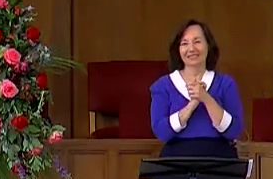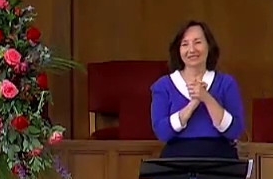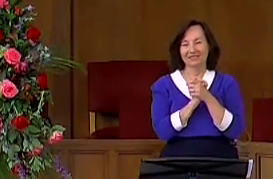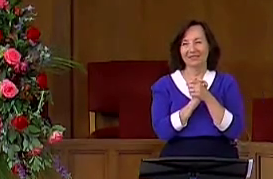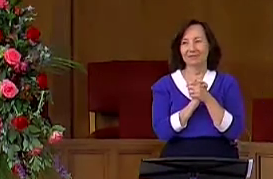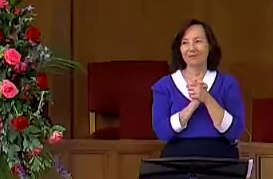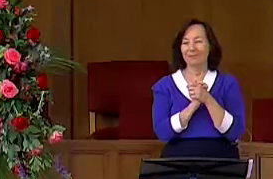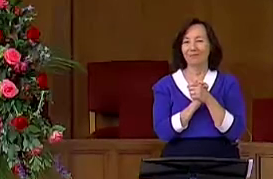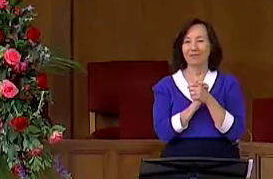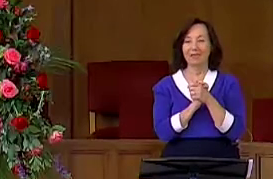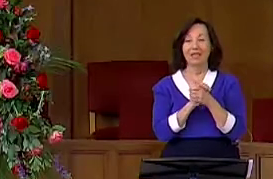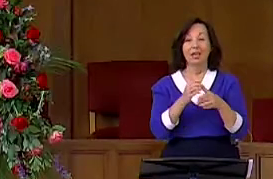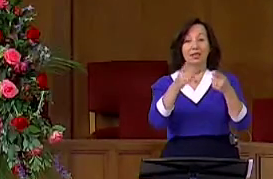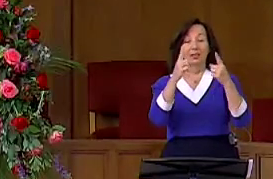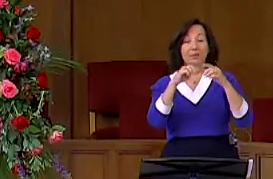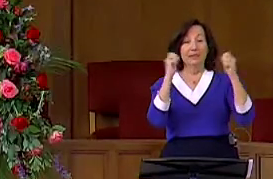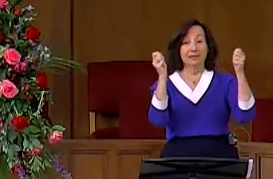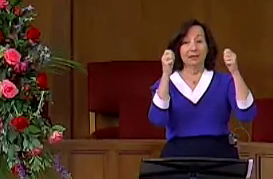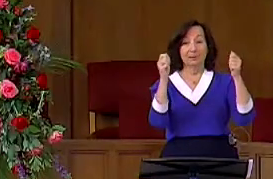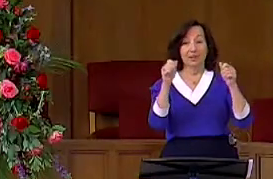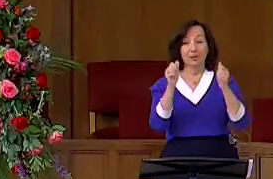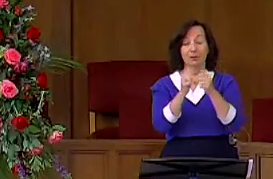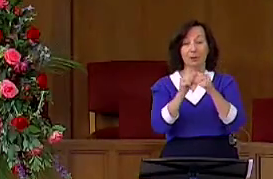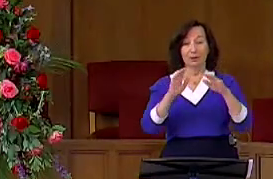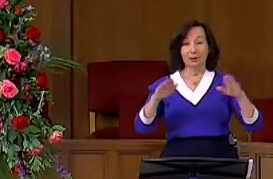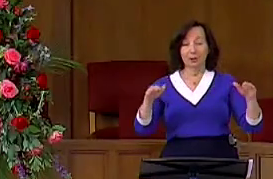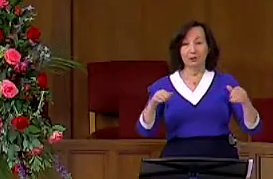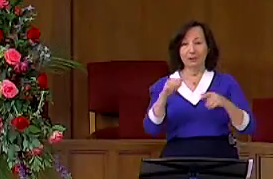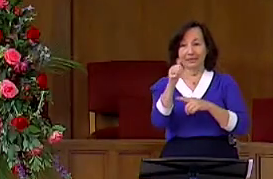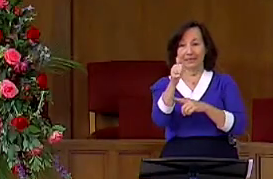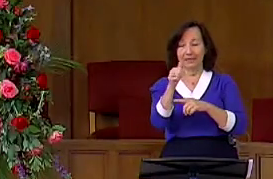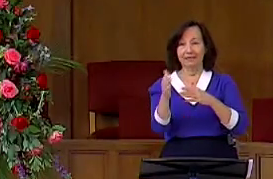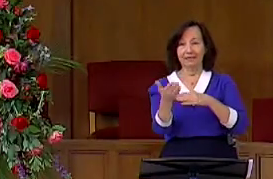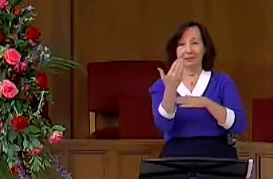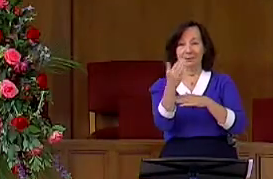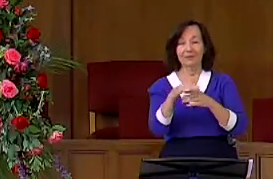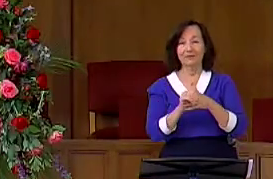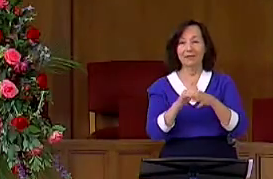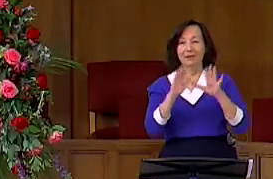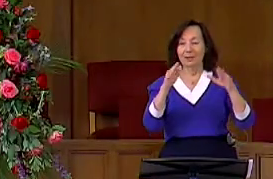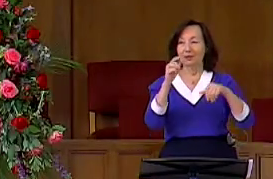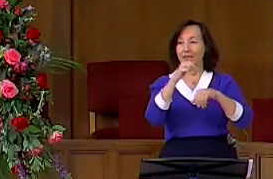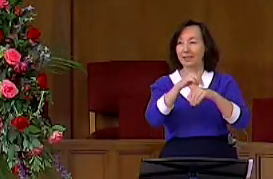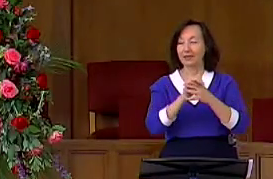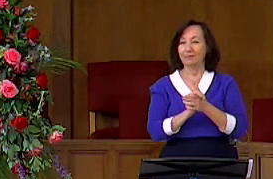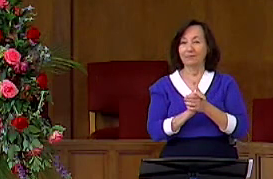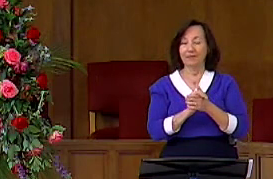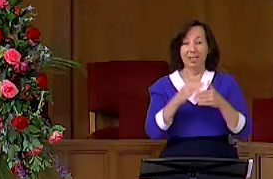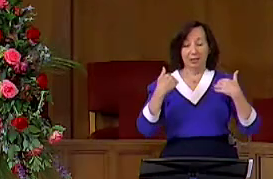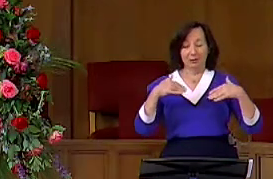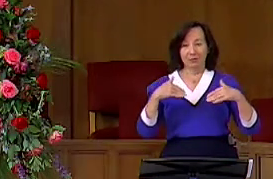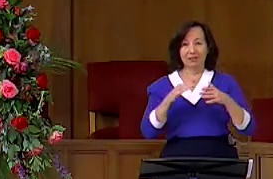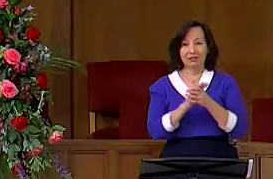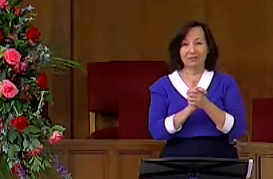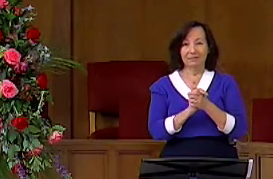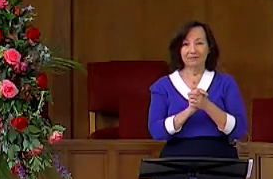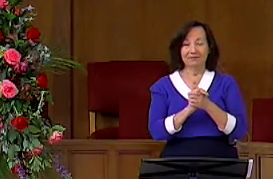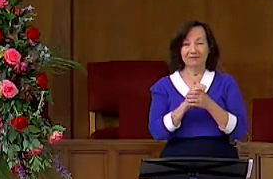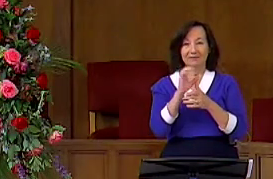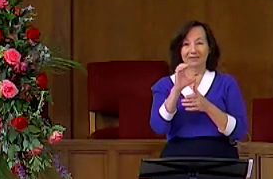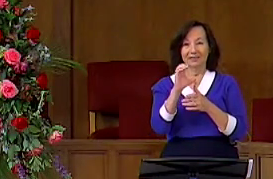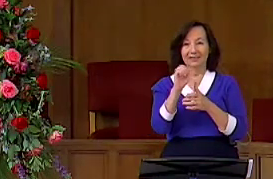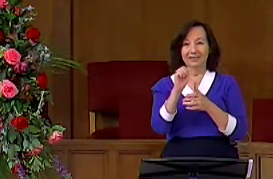So please come and celebrate with our kids on next Sunday, 10 o'clock. It's going to be a great time. And dress down, okay? I'm not sure I'm going to show